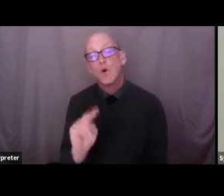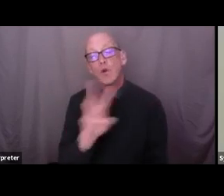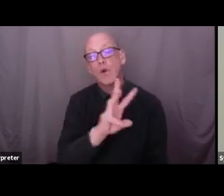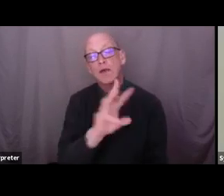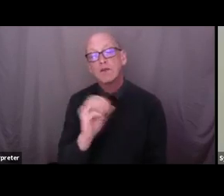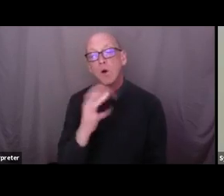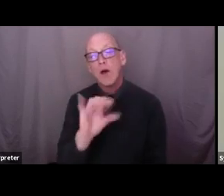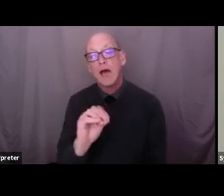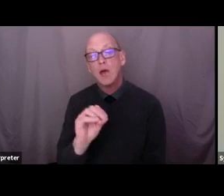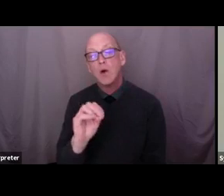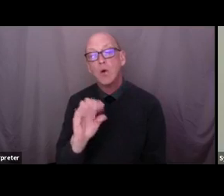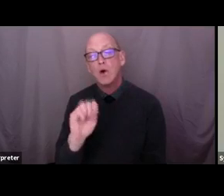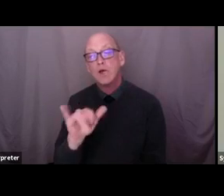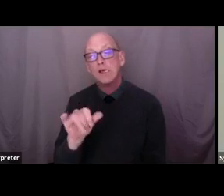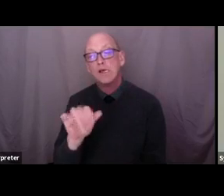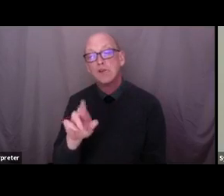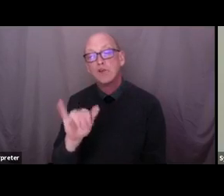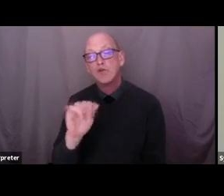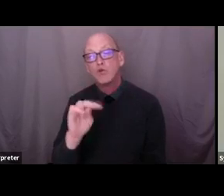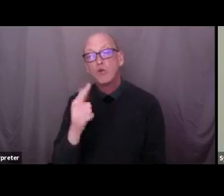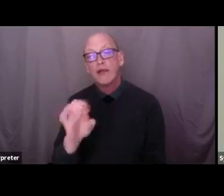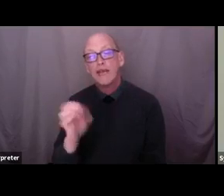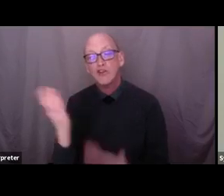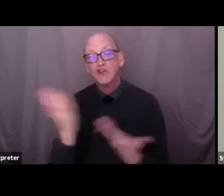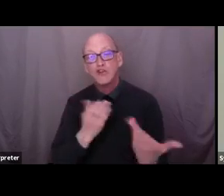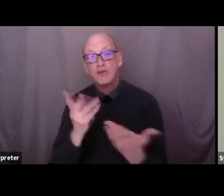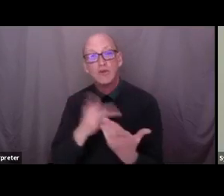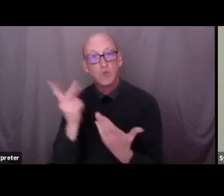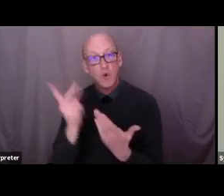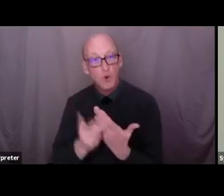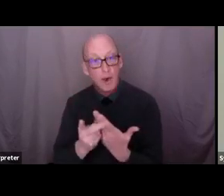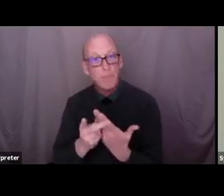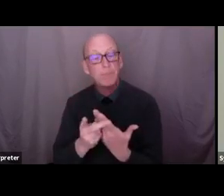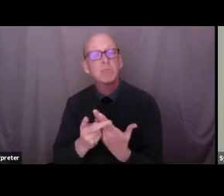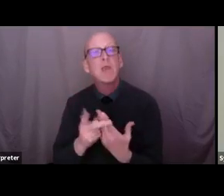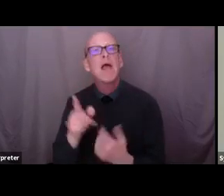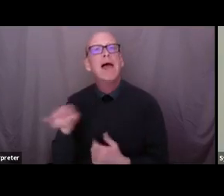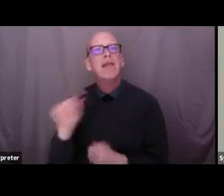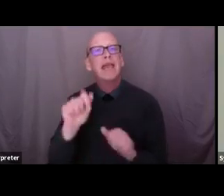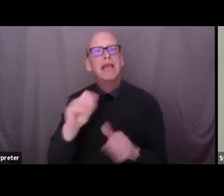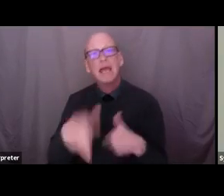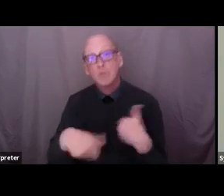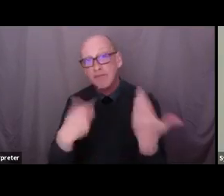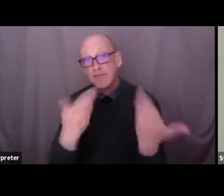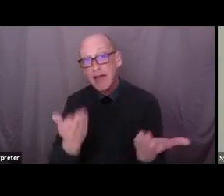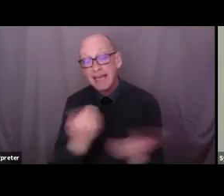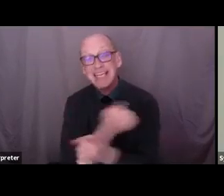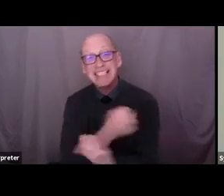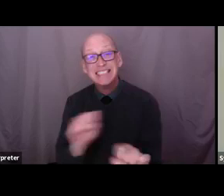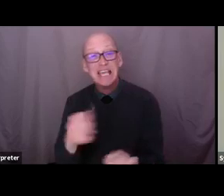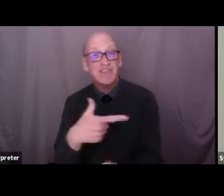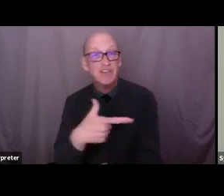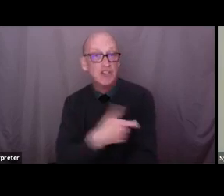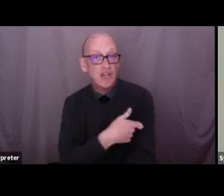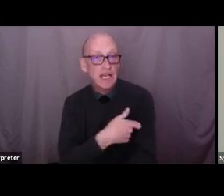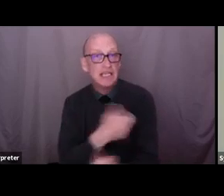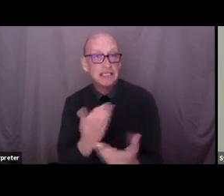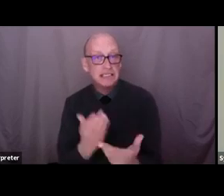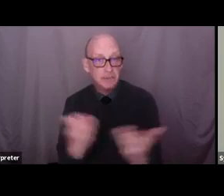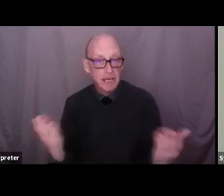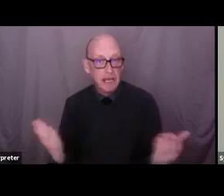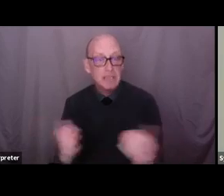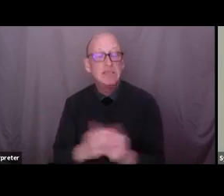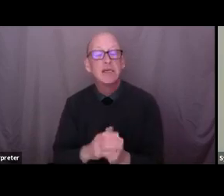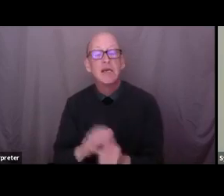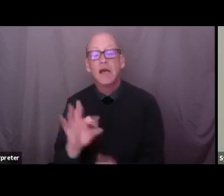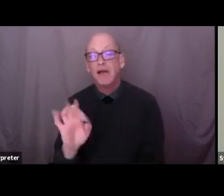Northwest Ohio Syringe Services Program that runs out of the health department, and they're able to provide safe injection supplies, fentanyl